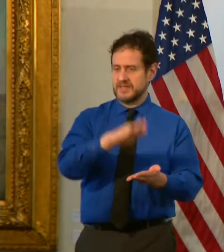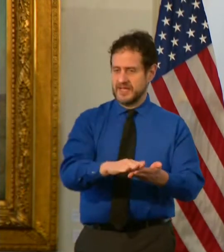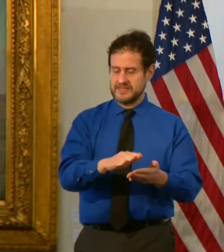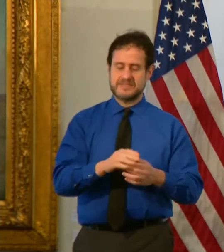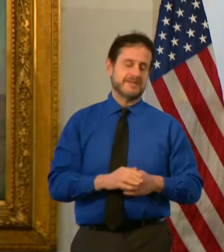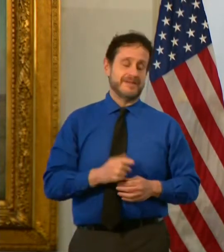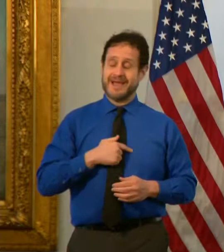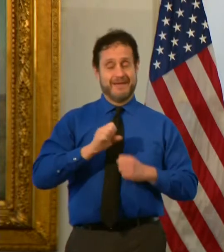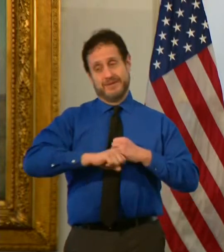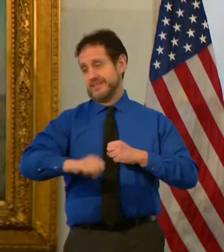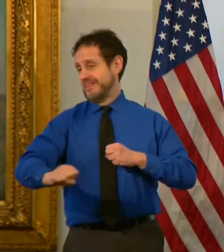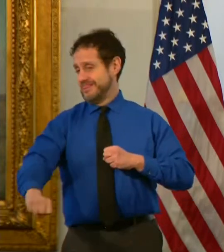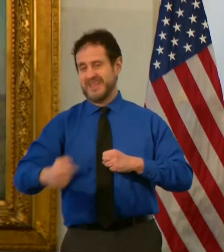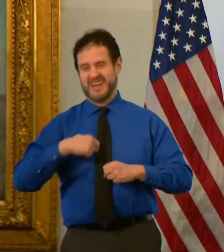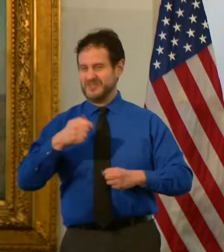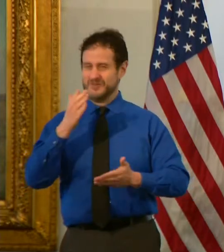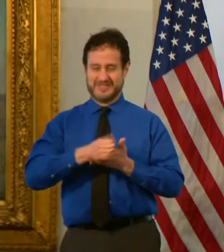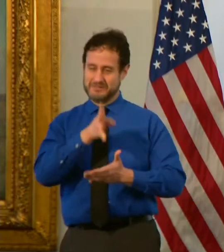but